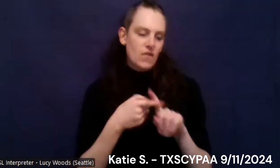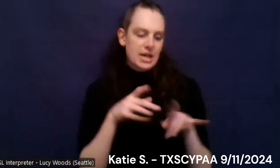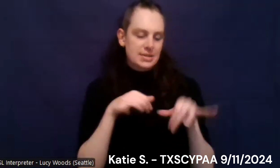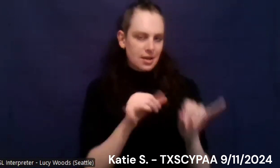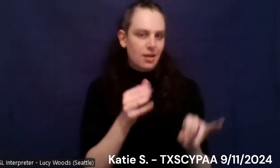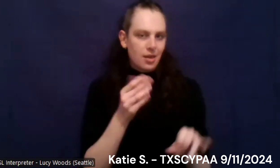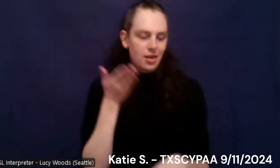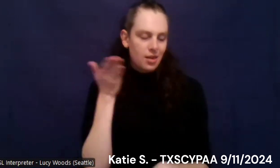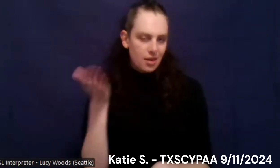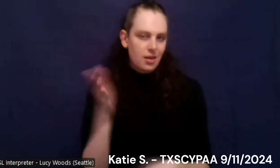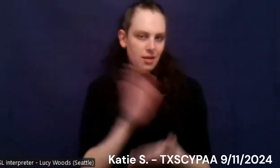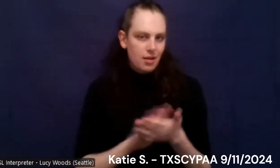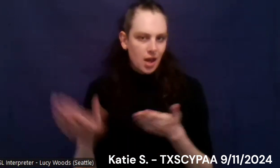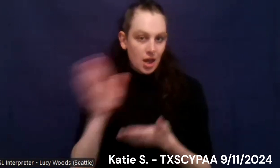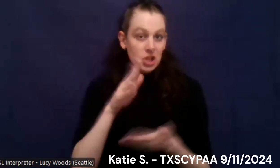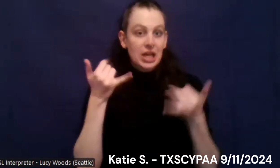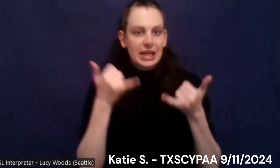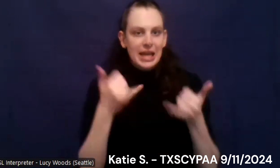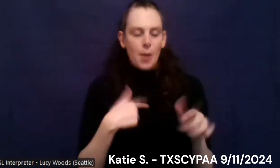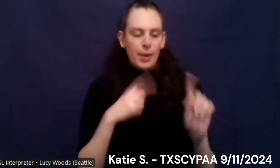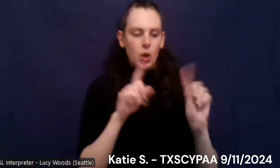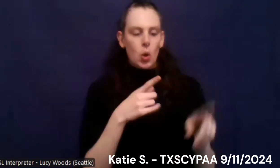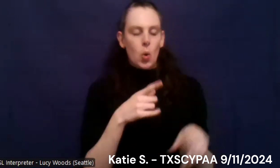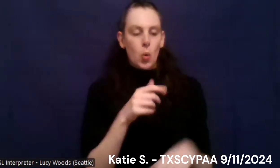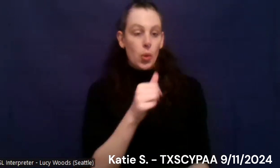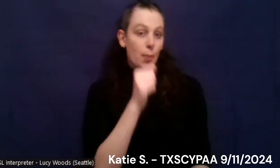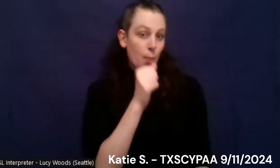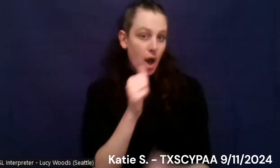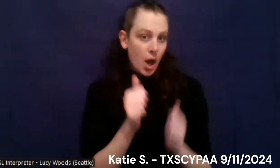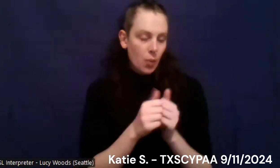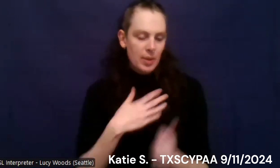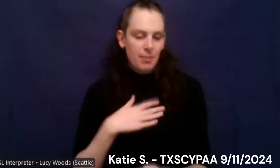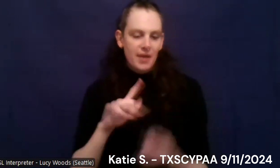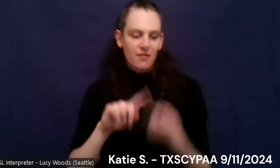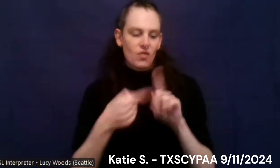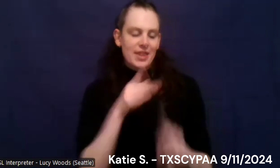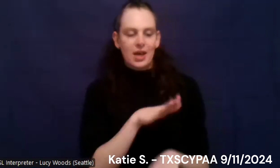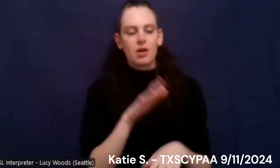and I was now able to go to the bar with all my friends' older siblings.